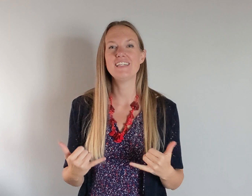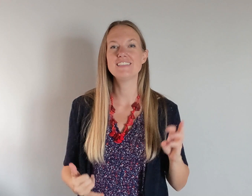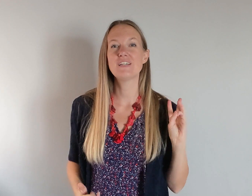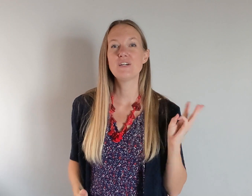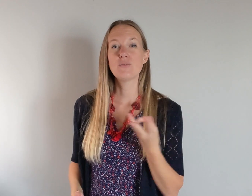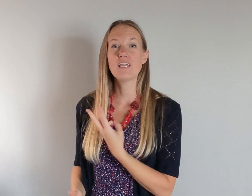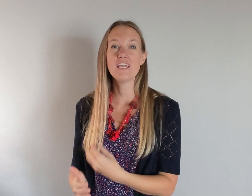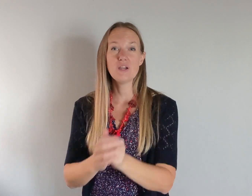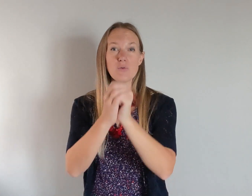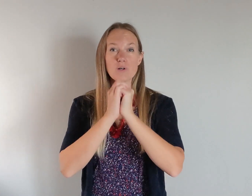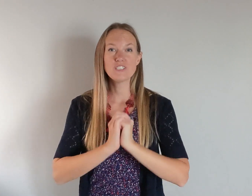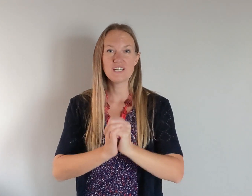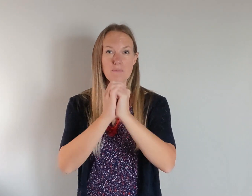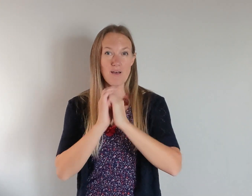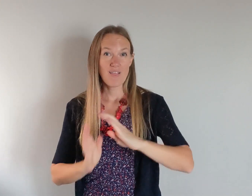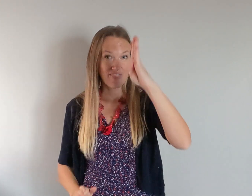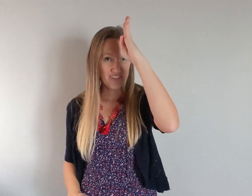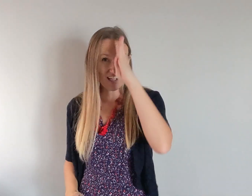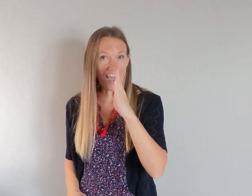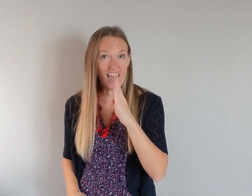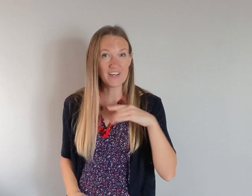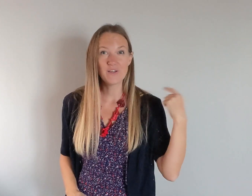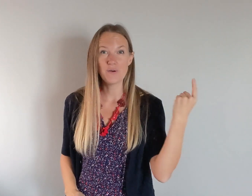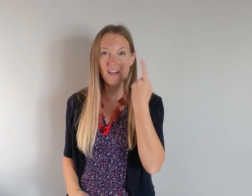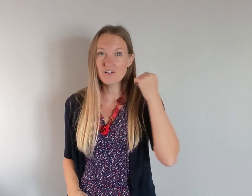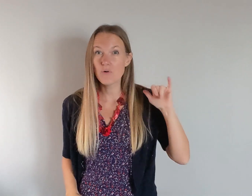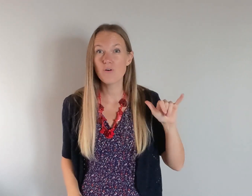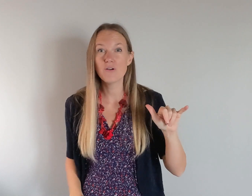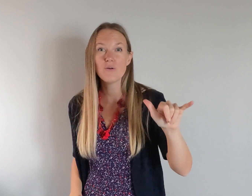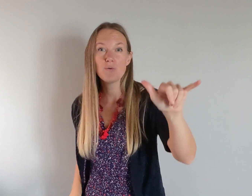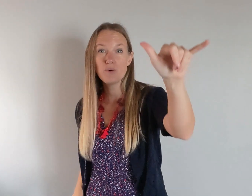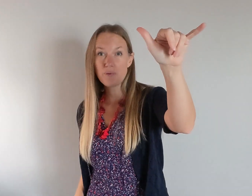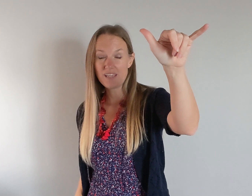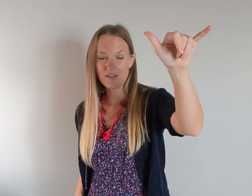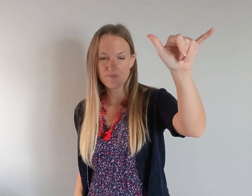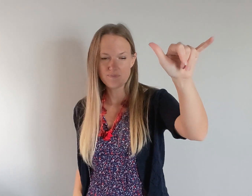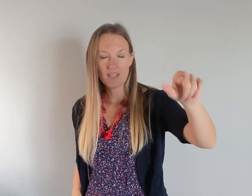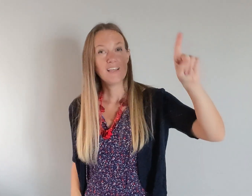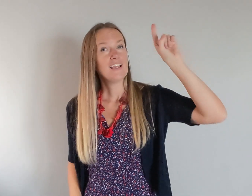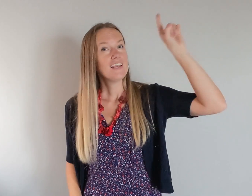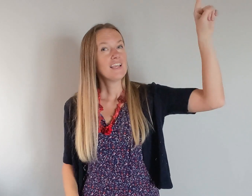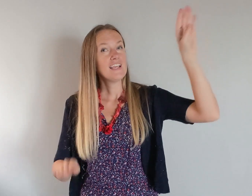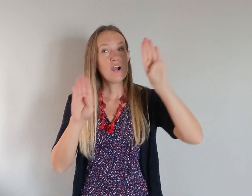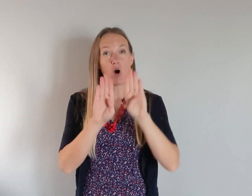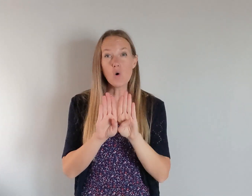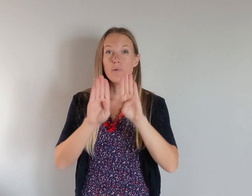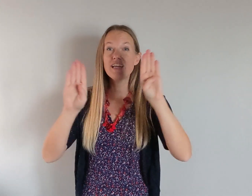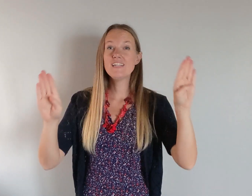is. We worship the God who evermore will be. He opened